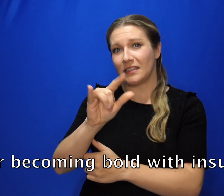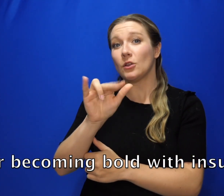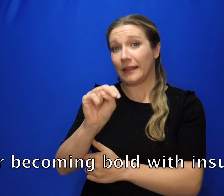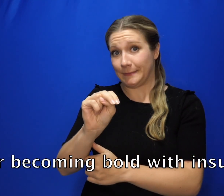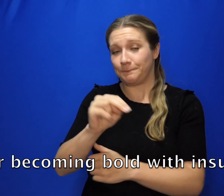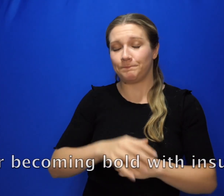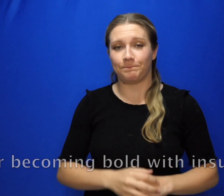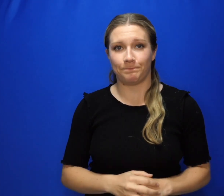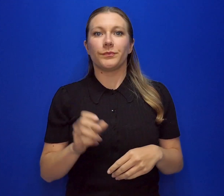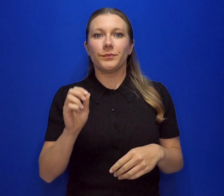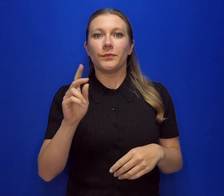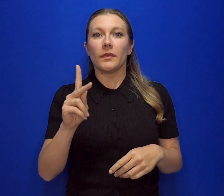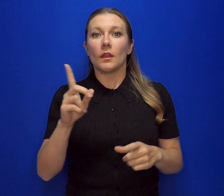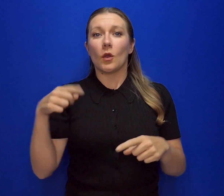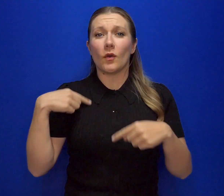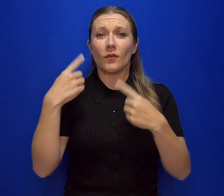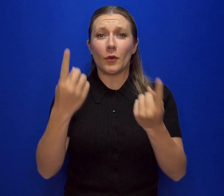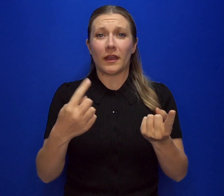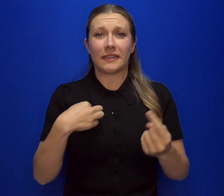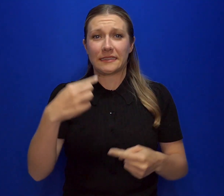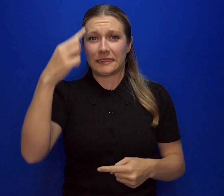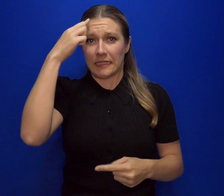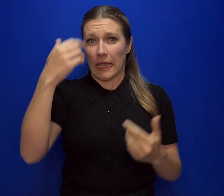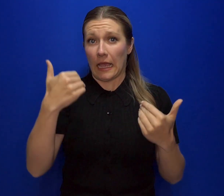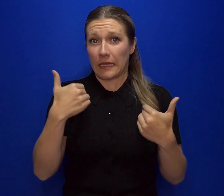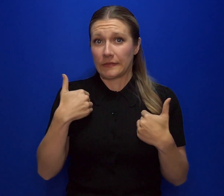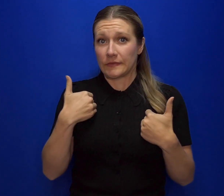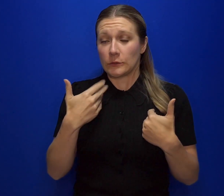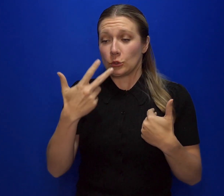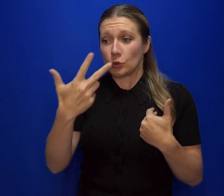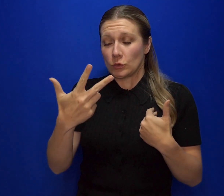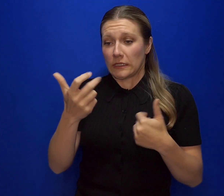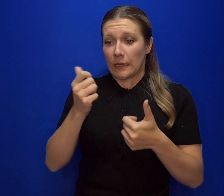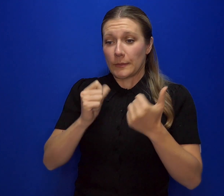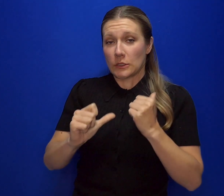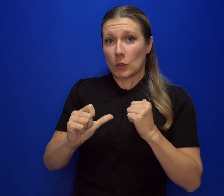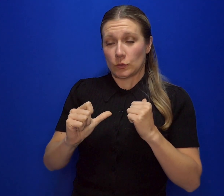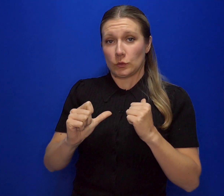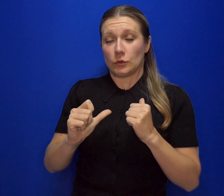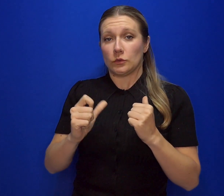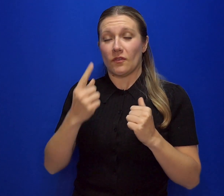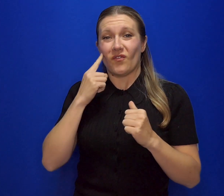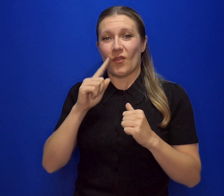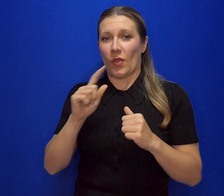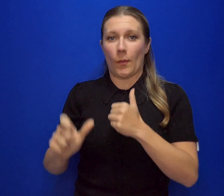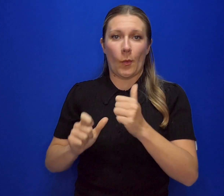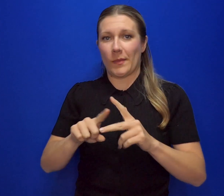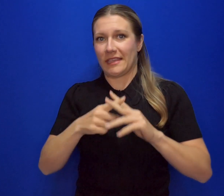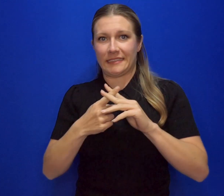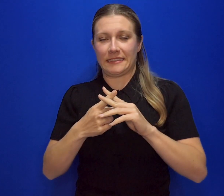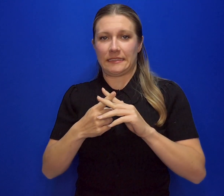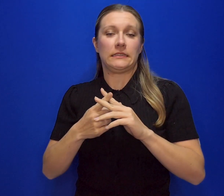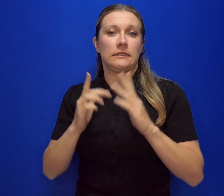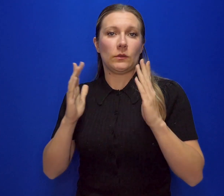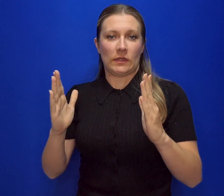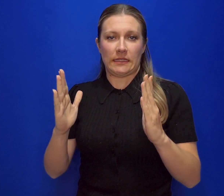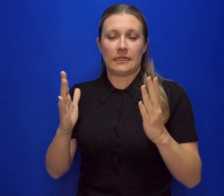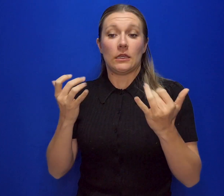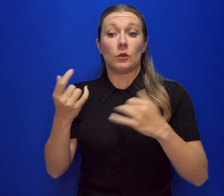Jenny, so far we have, I think, 3 episodes of the Bold Beginnings series are out. Today, actually, as we